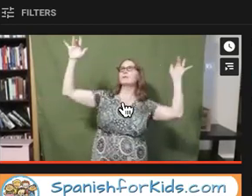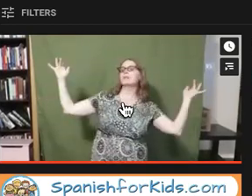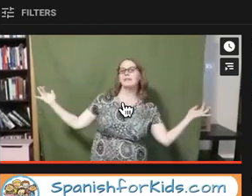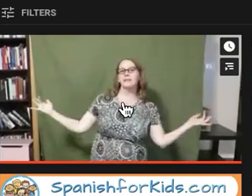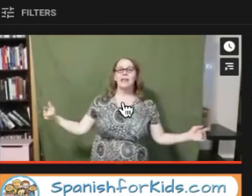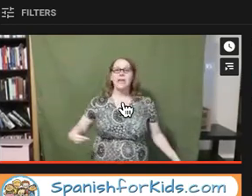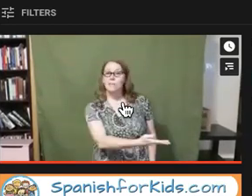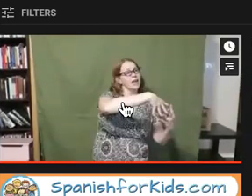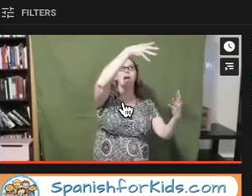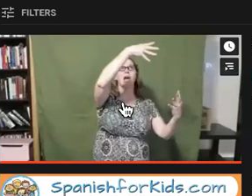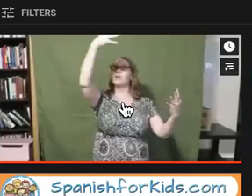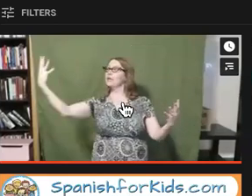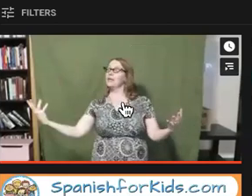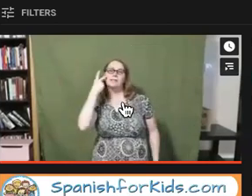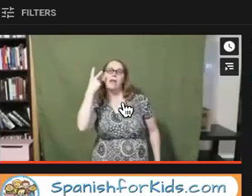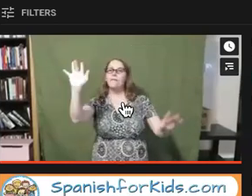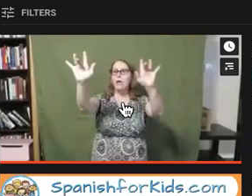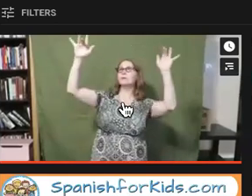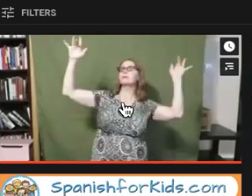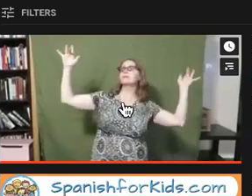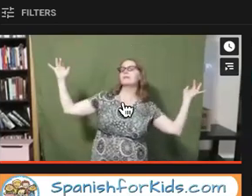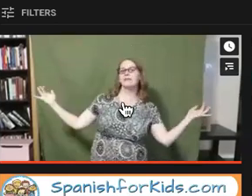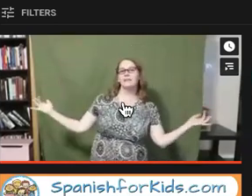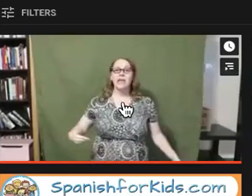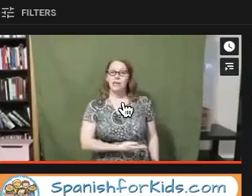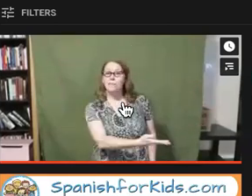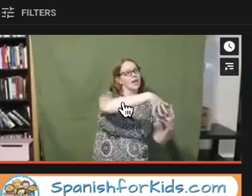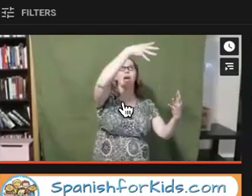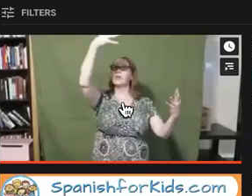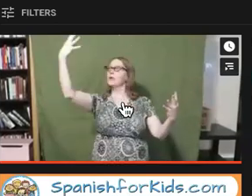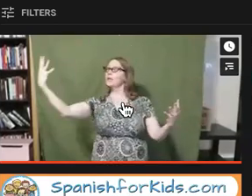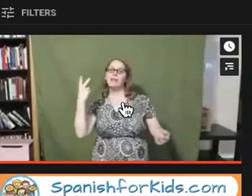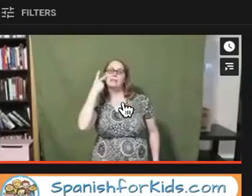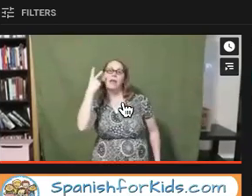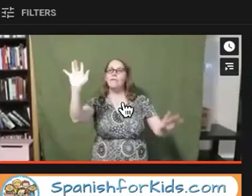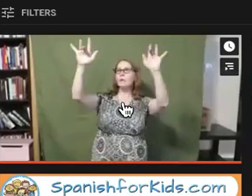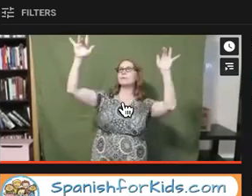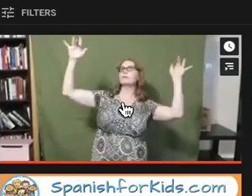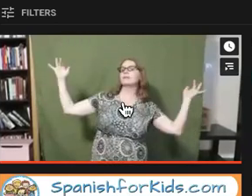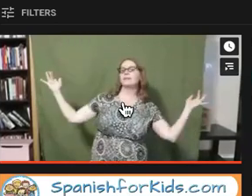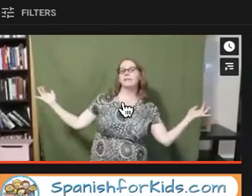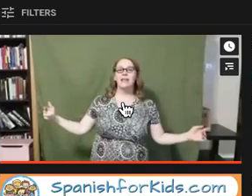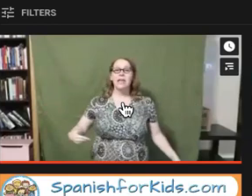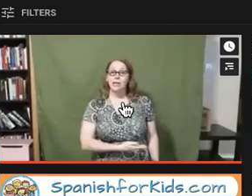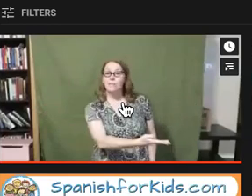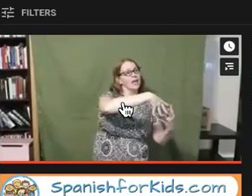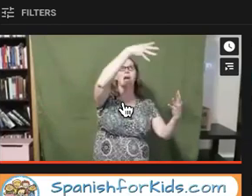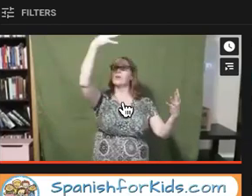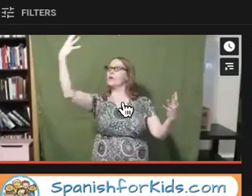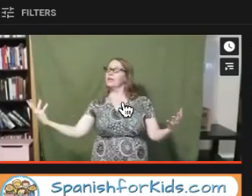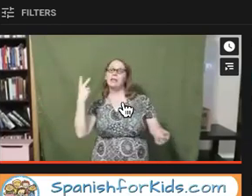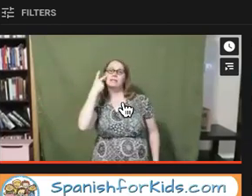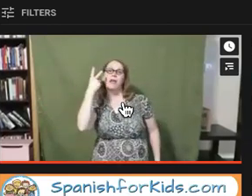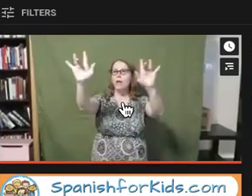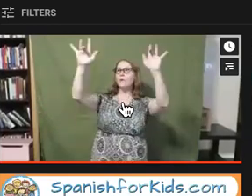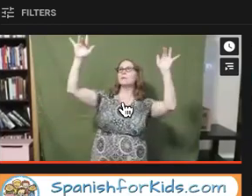watch, she is going to sign about colors. Esta primera que vamos a ver, ella